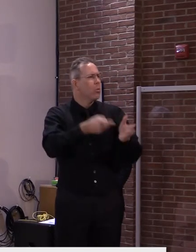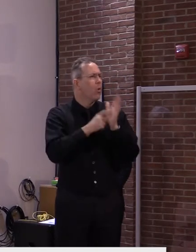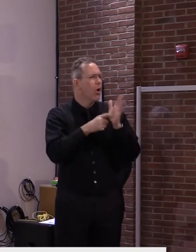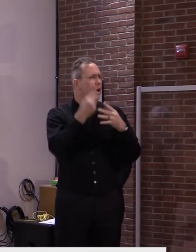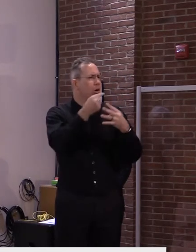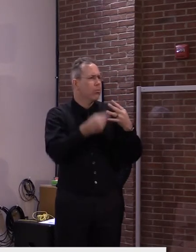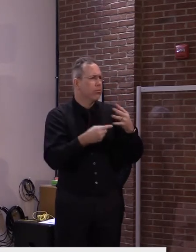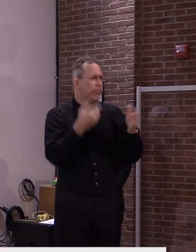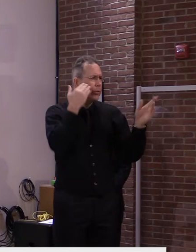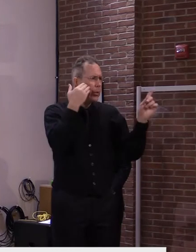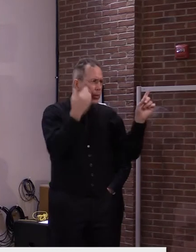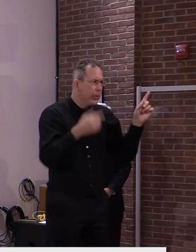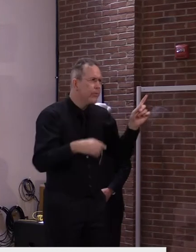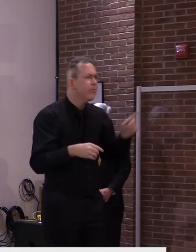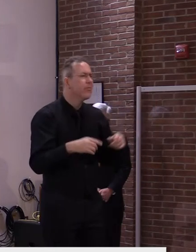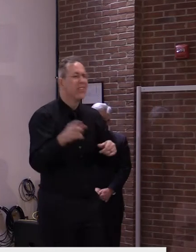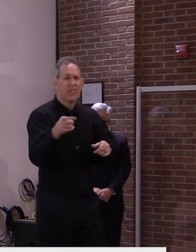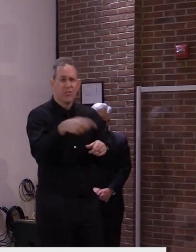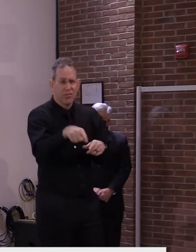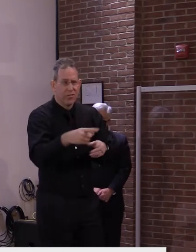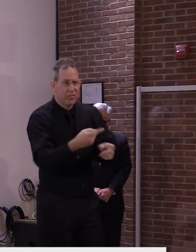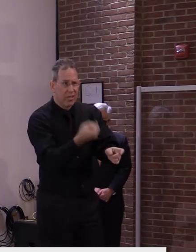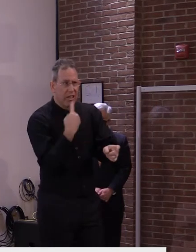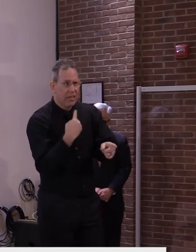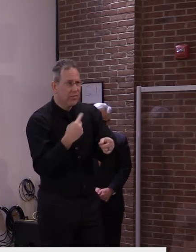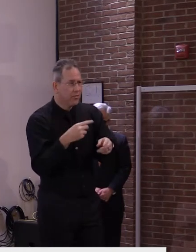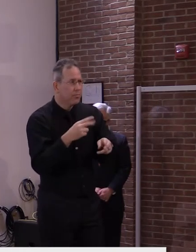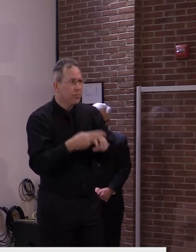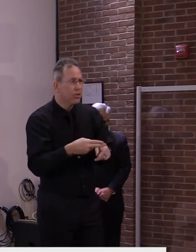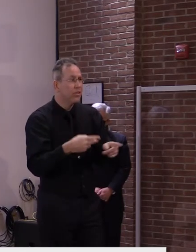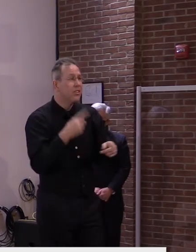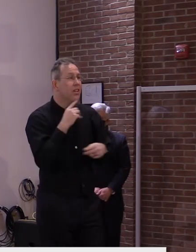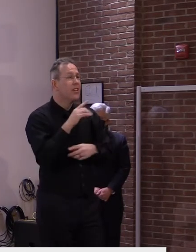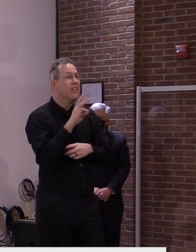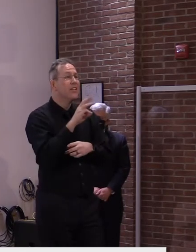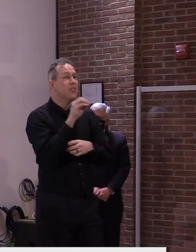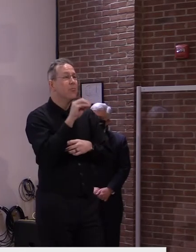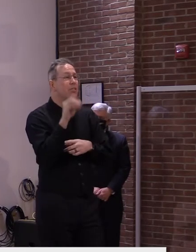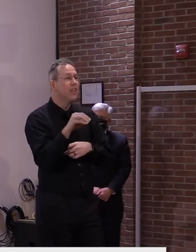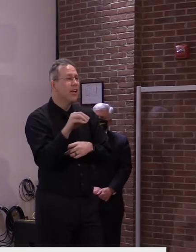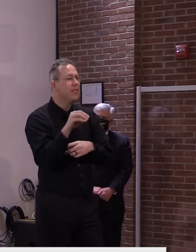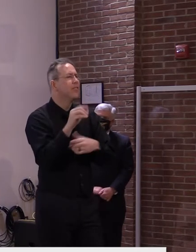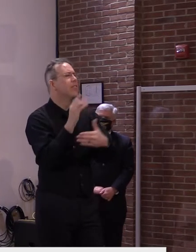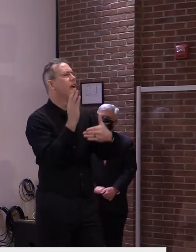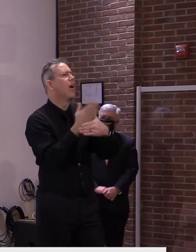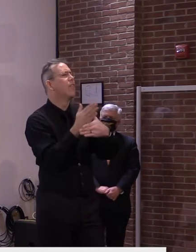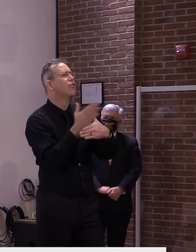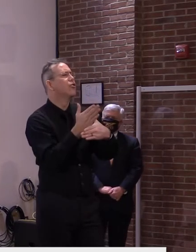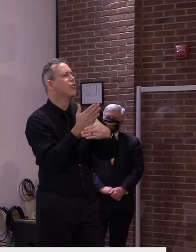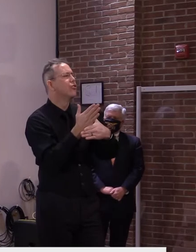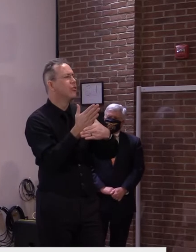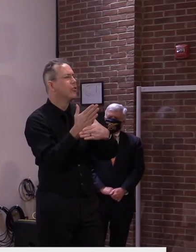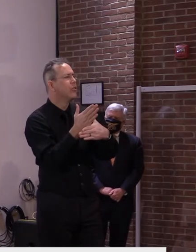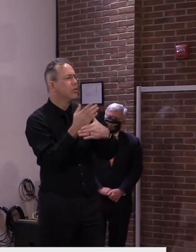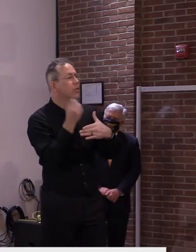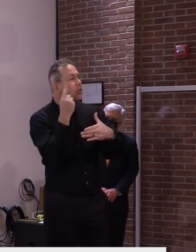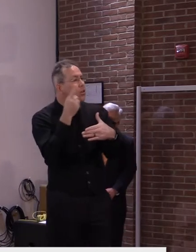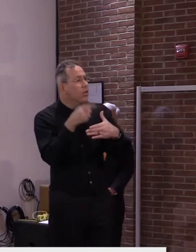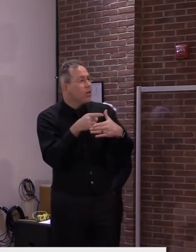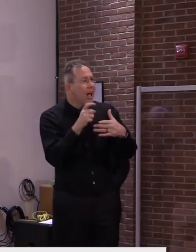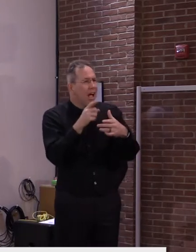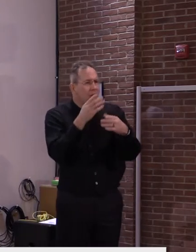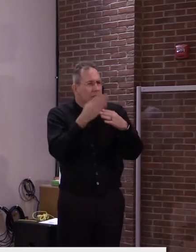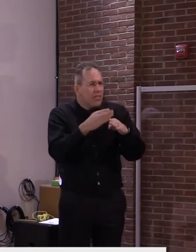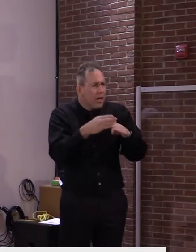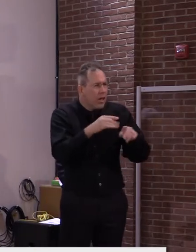the overall number, and then there is the subgroup analyses looking at specific populations, people with